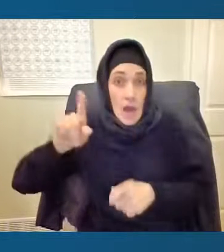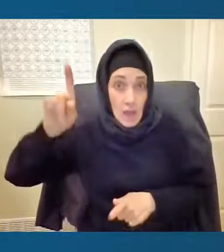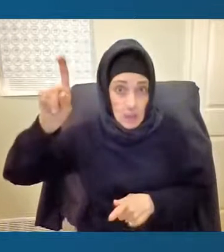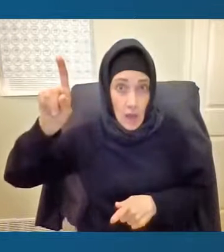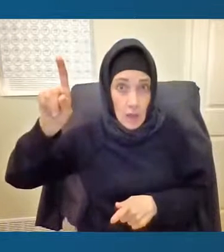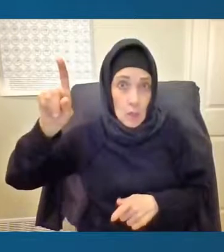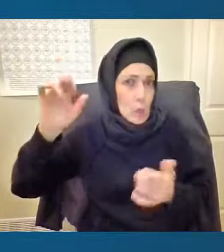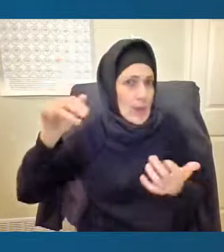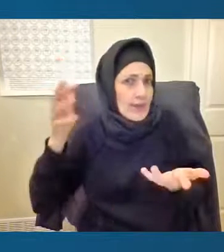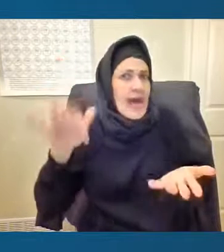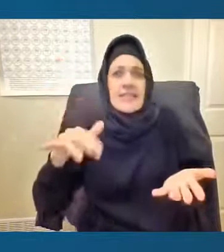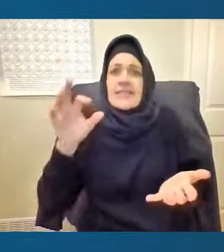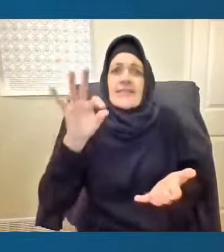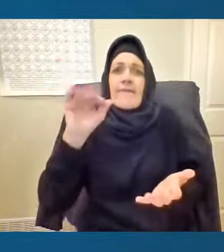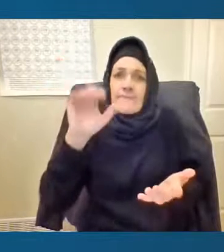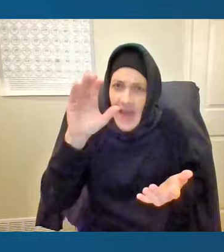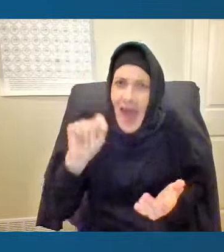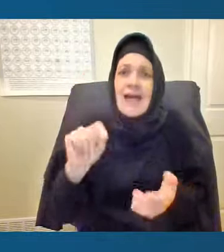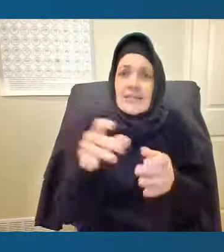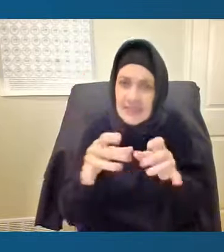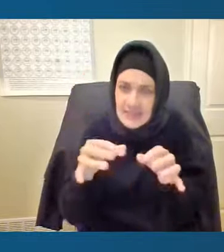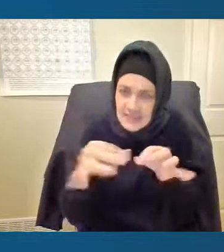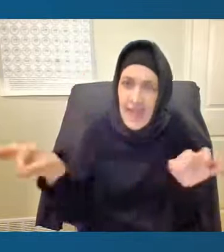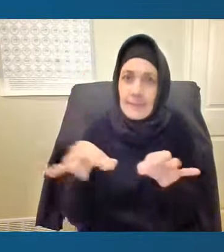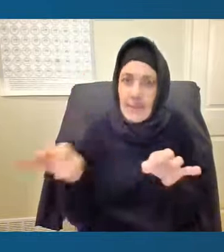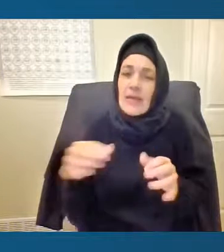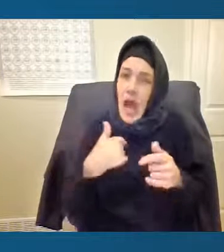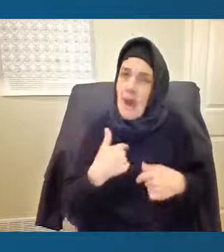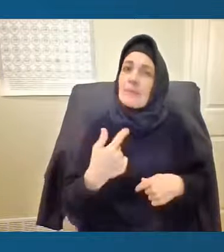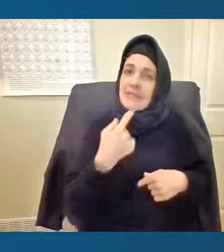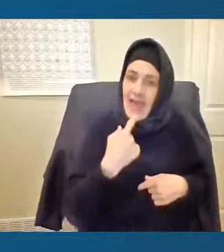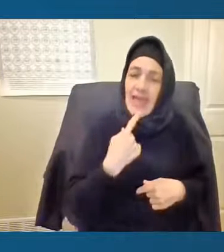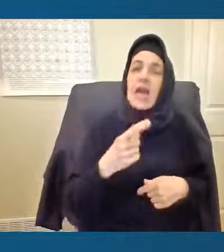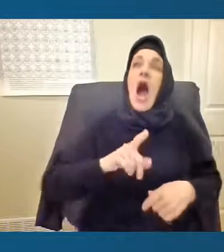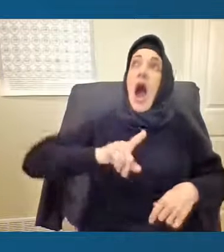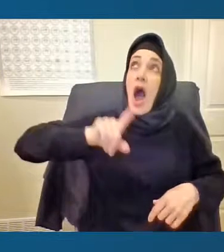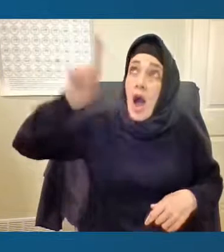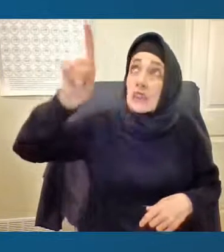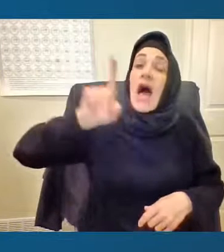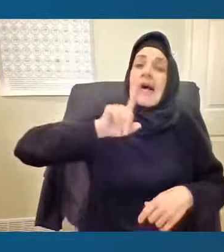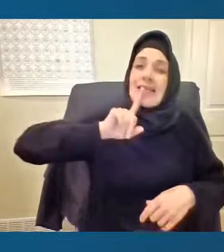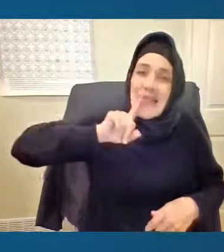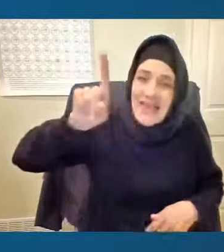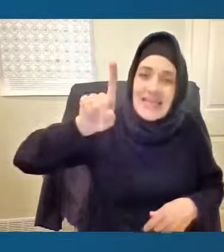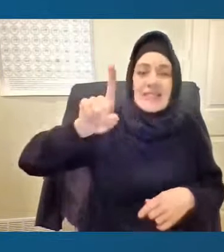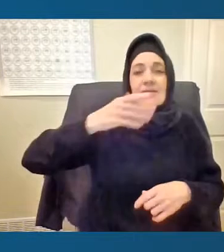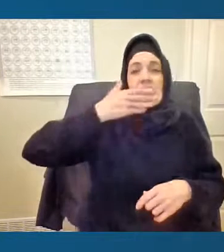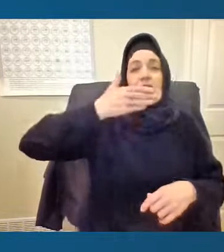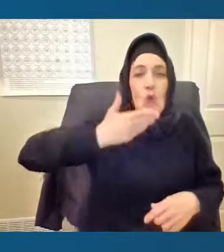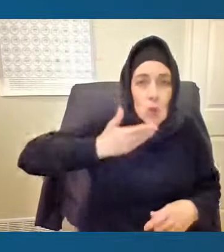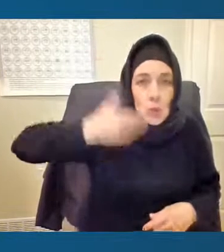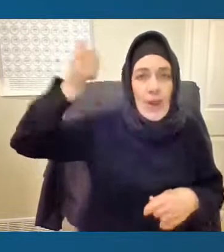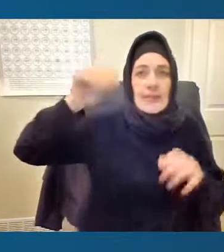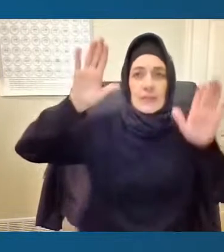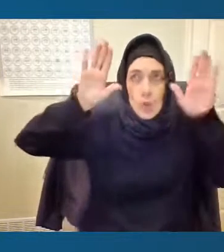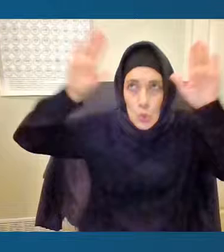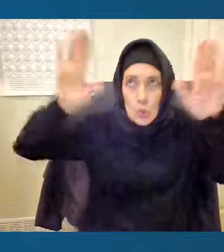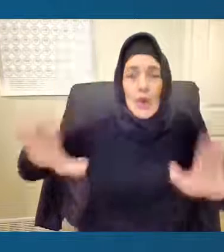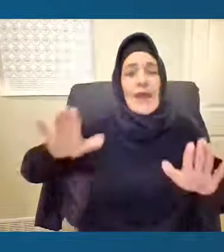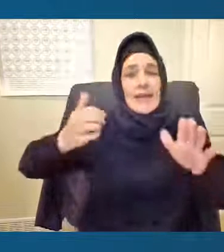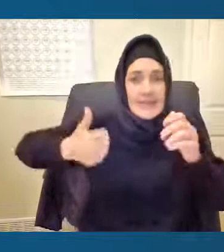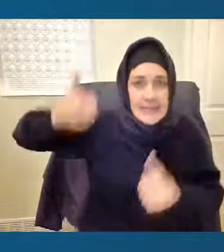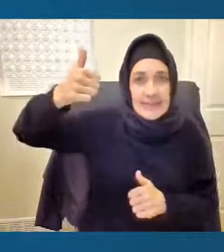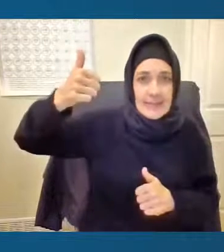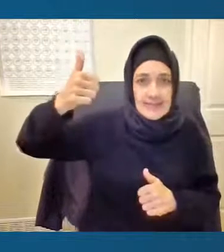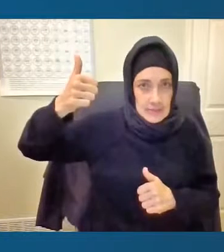It's a factual statement. I'm saying Allah is the greatest, right? What happens is when we repeat these affirmations, these things